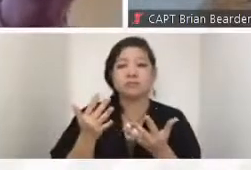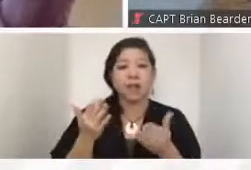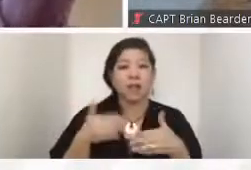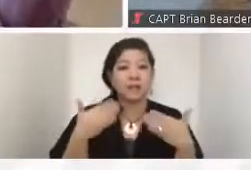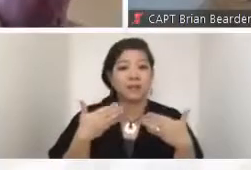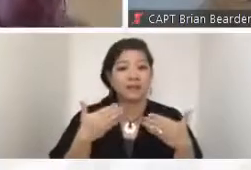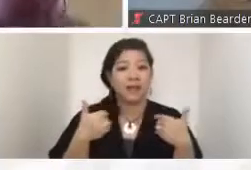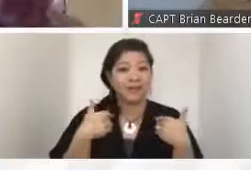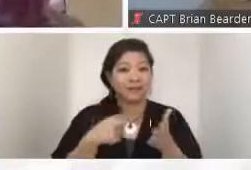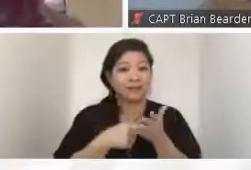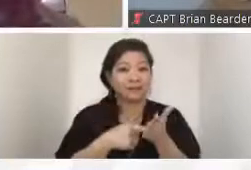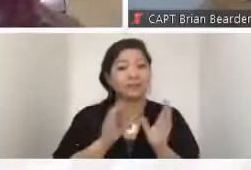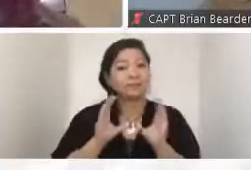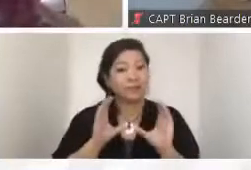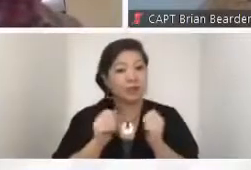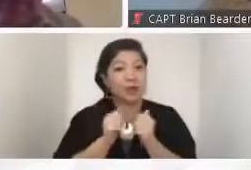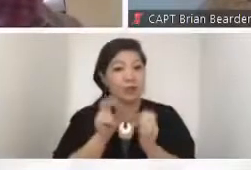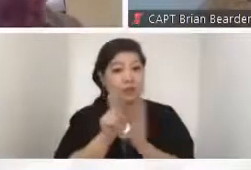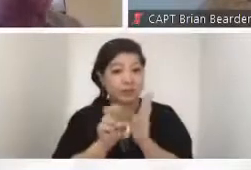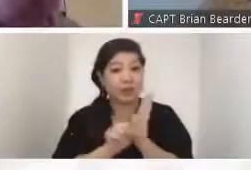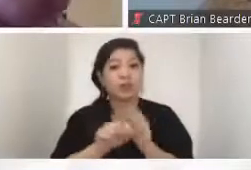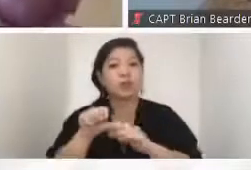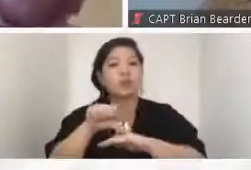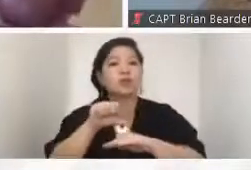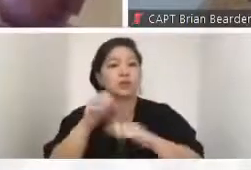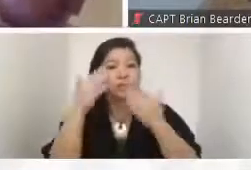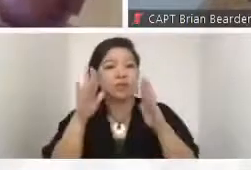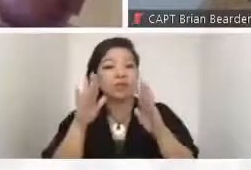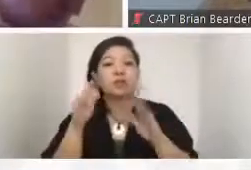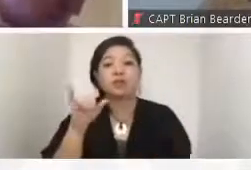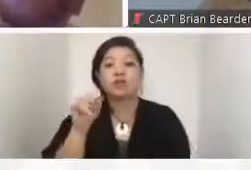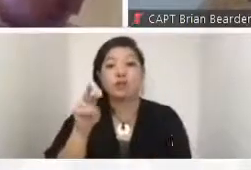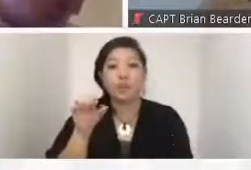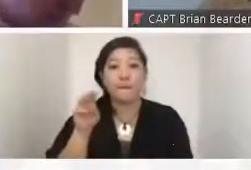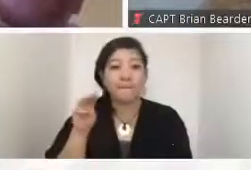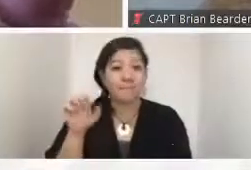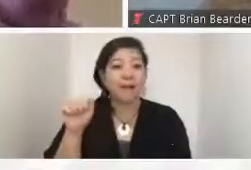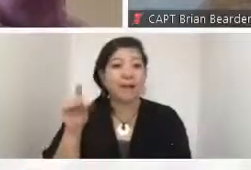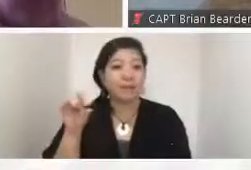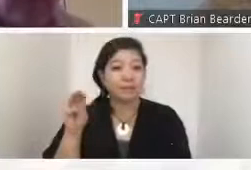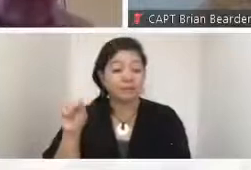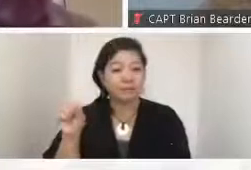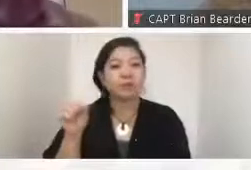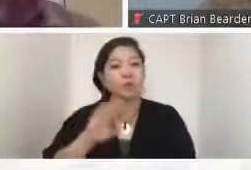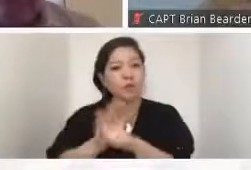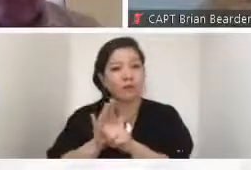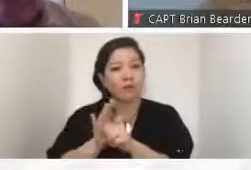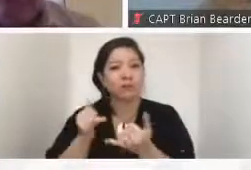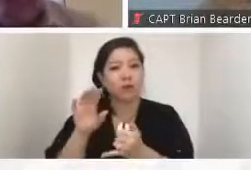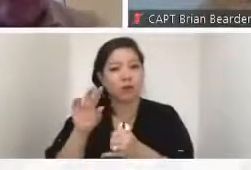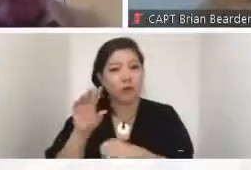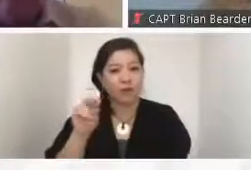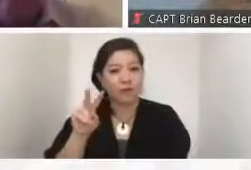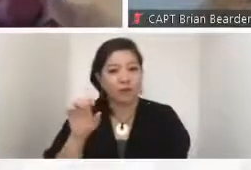this conversation with U.S. Surgeon General Dr. Jerome Adams on COVID-19. This is a partnership with our